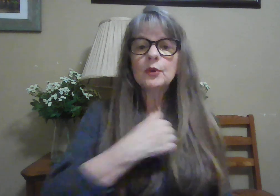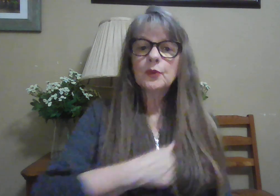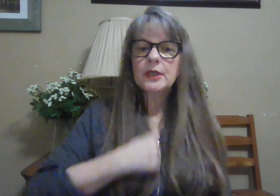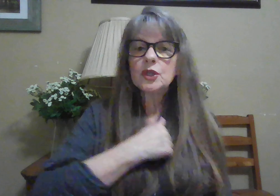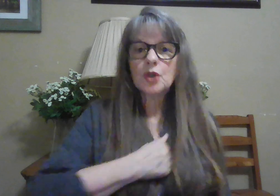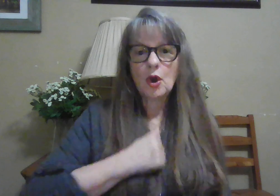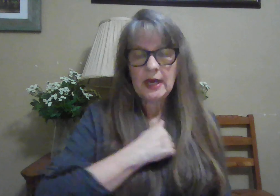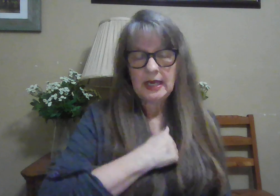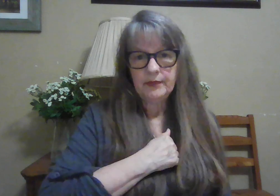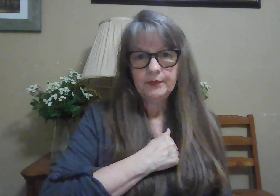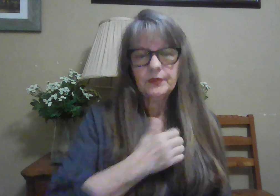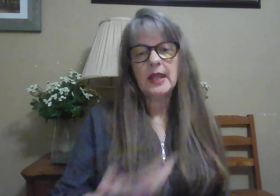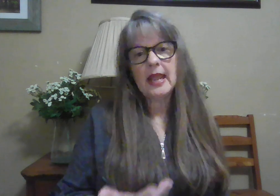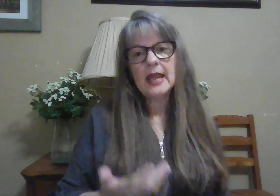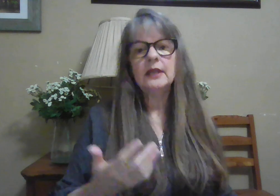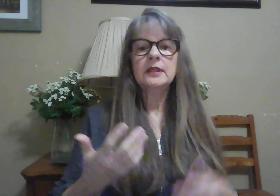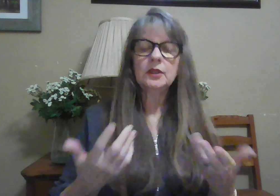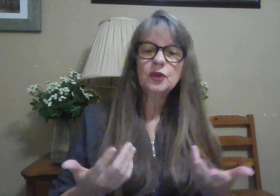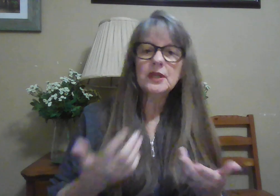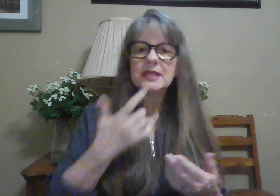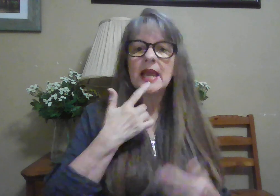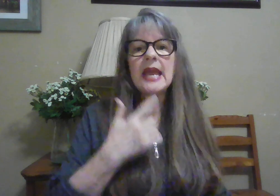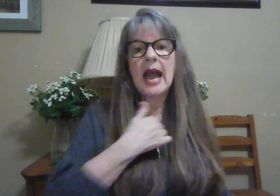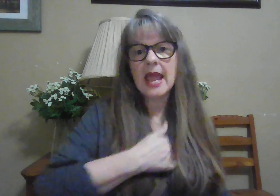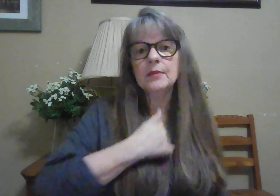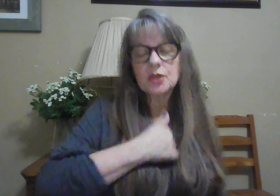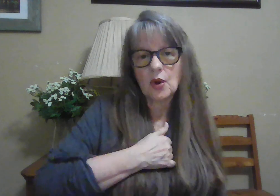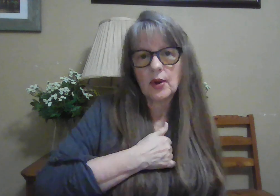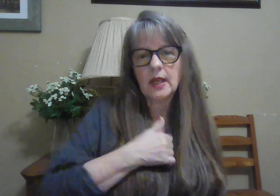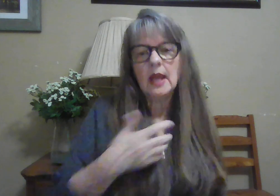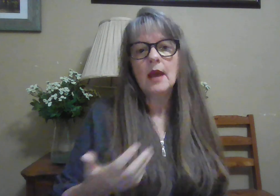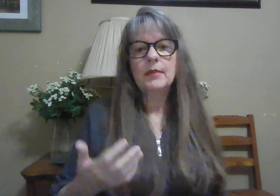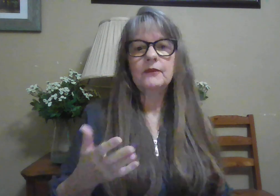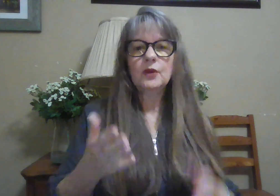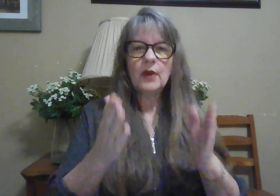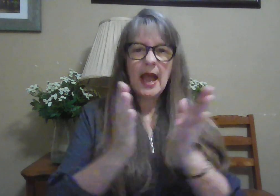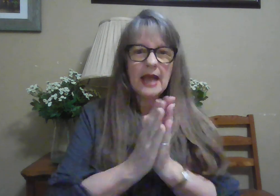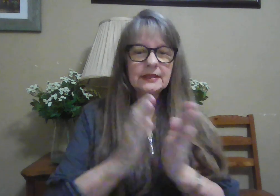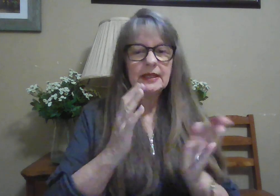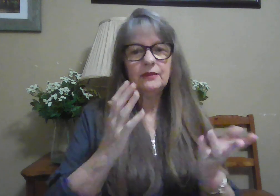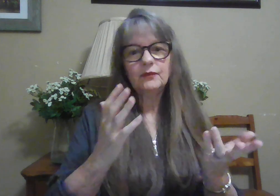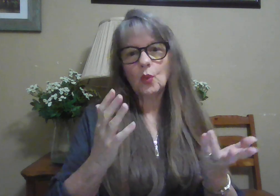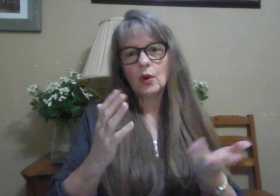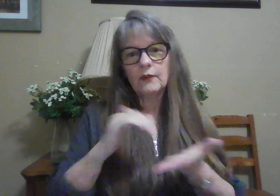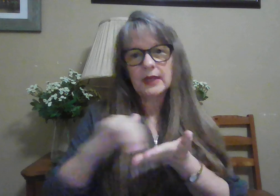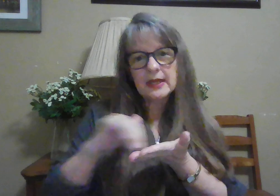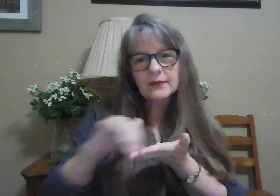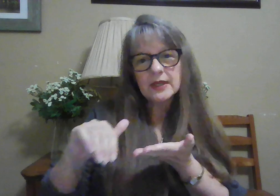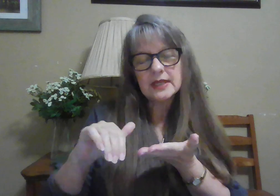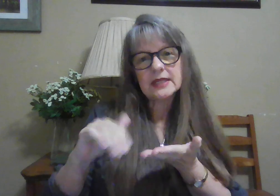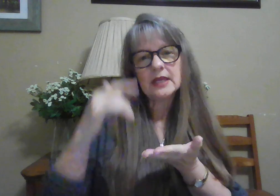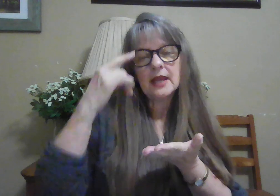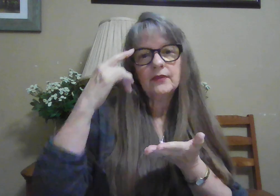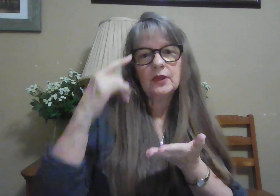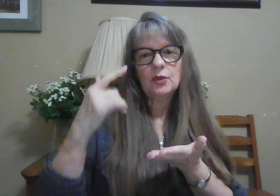doing sorry, and you could say, I am sorry, but if you're asking for forgiveness, then you